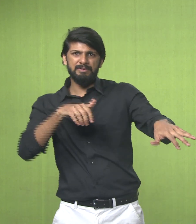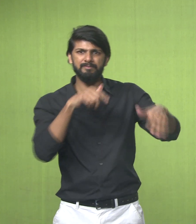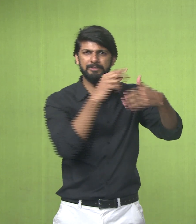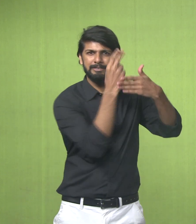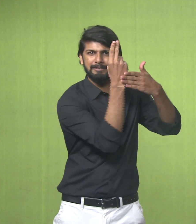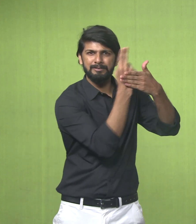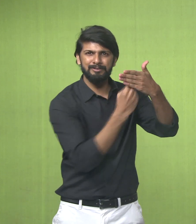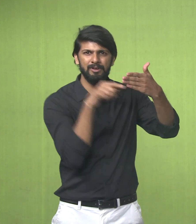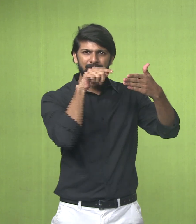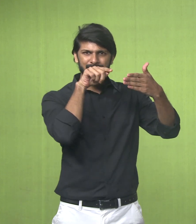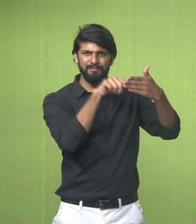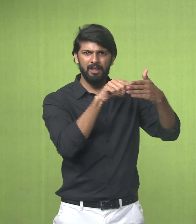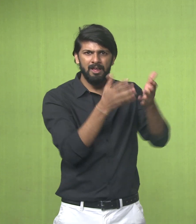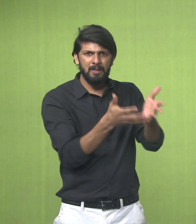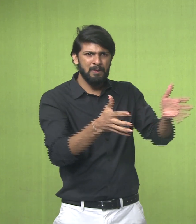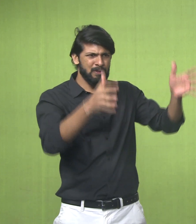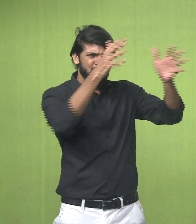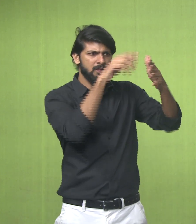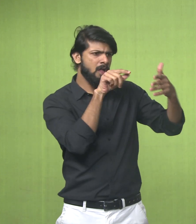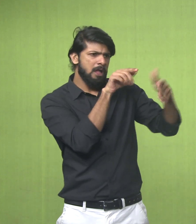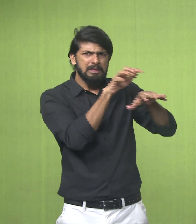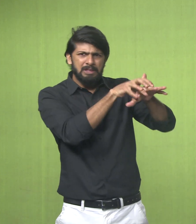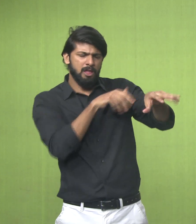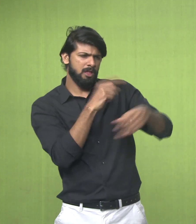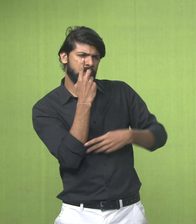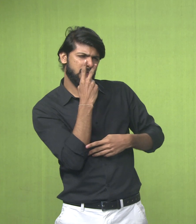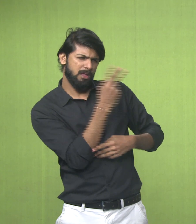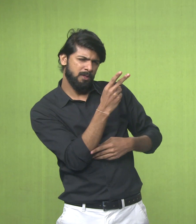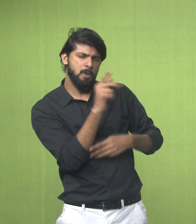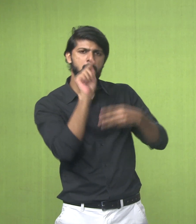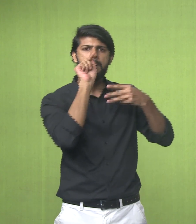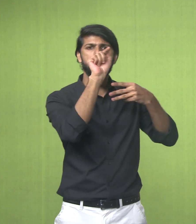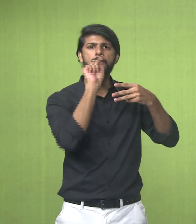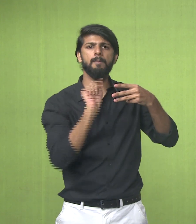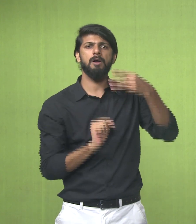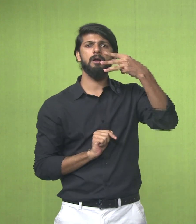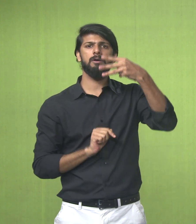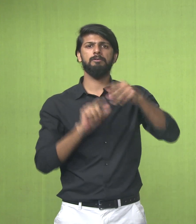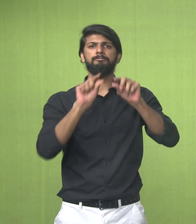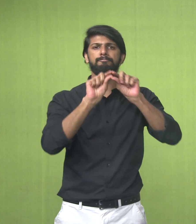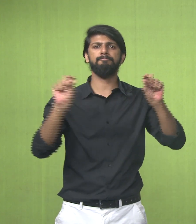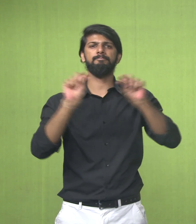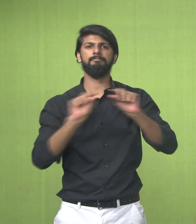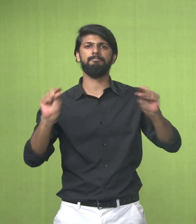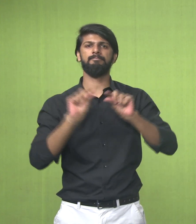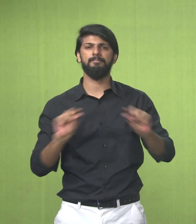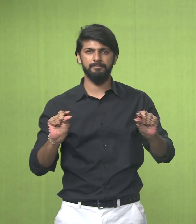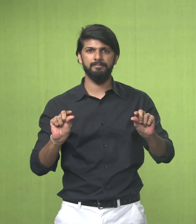Write three lines about the serving pot with tiger motif.